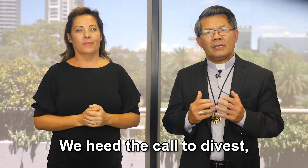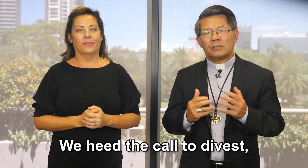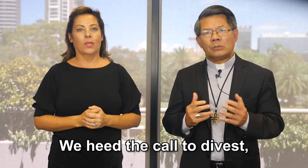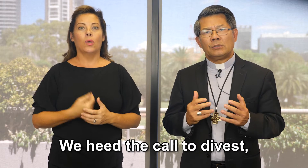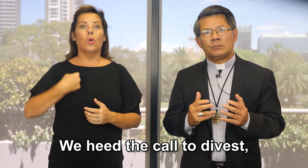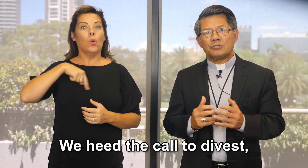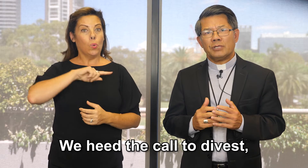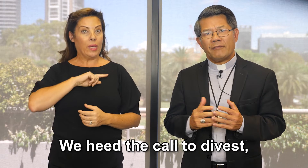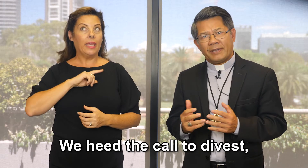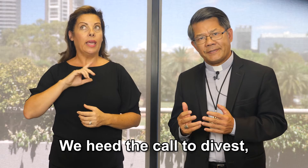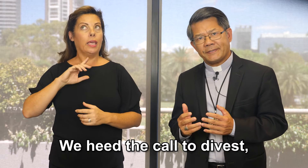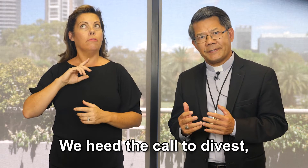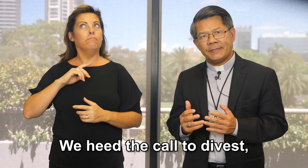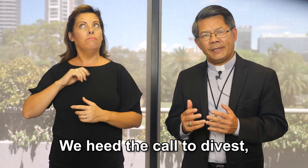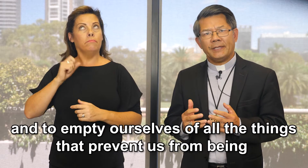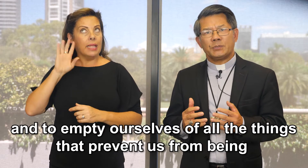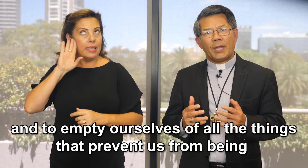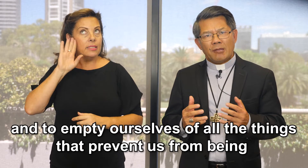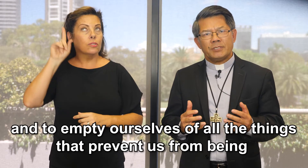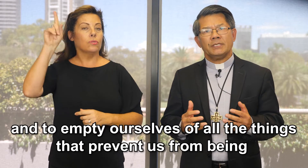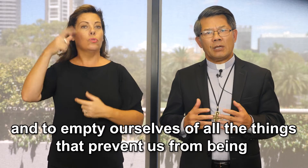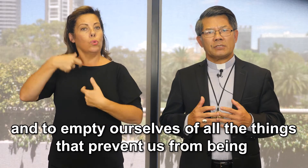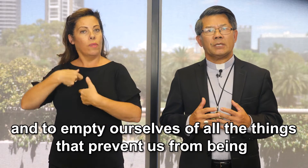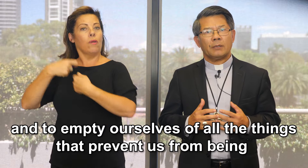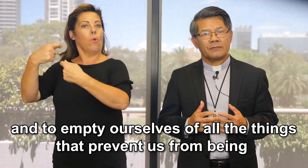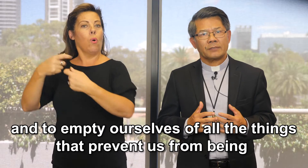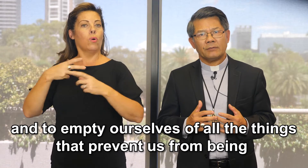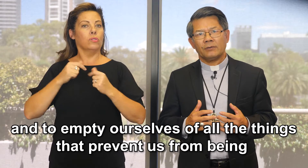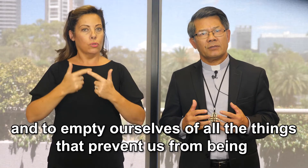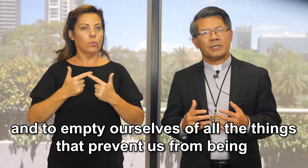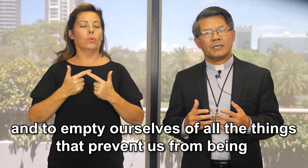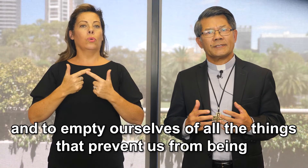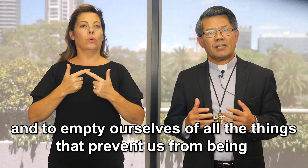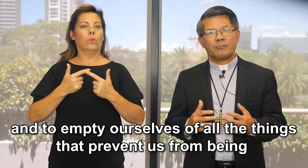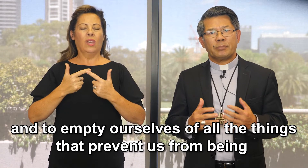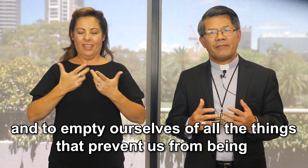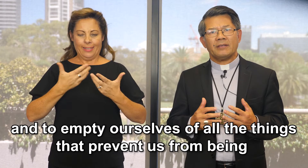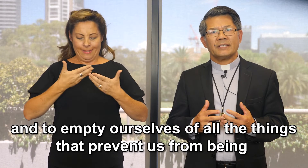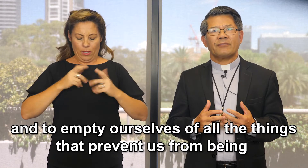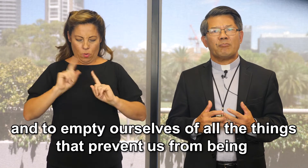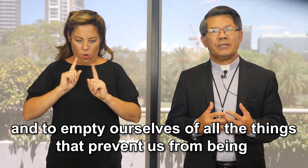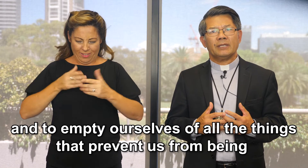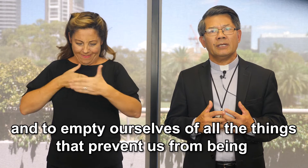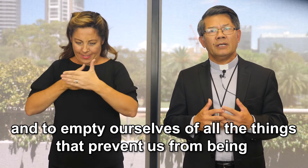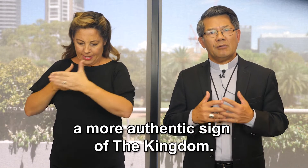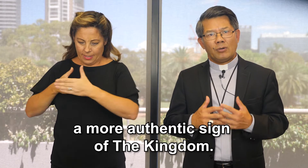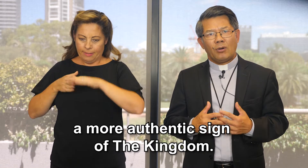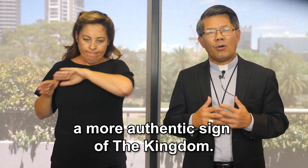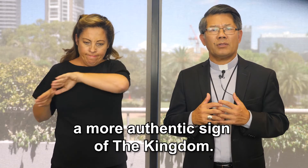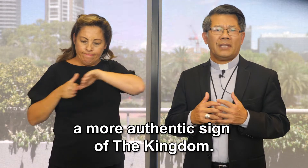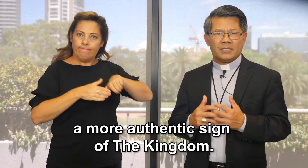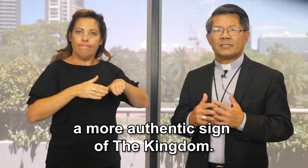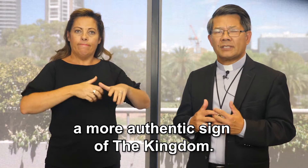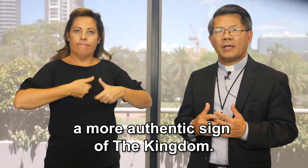We heed the call to divest and to empty ourselves of all the things that prevent us from being a